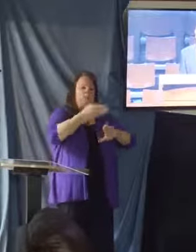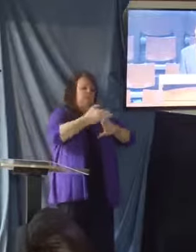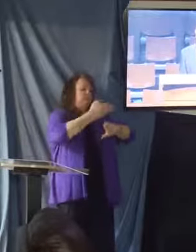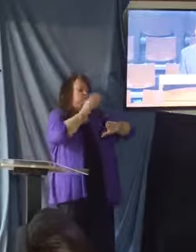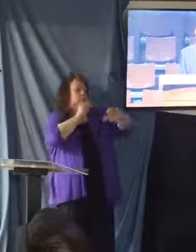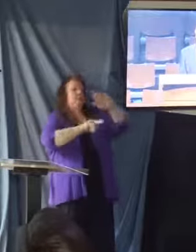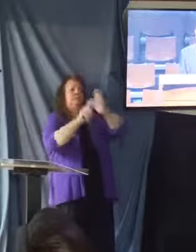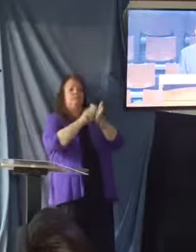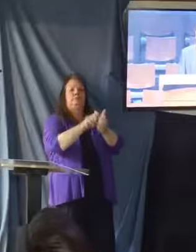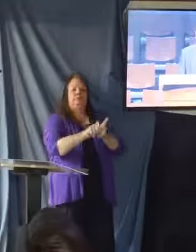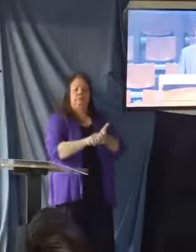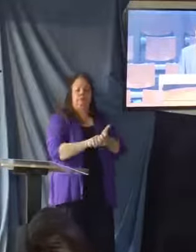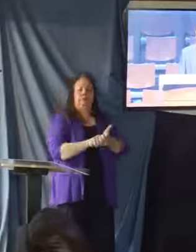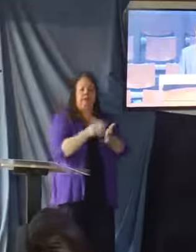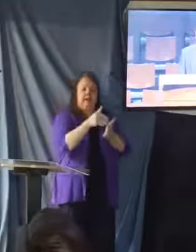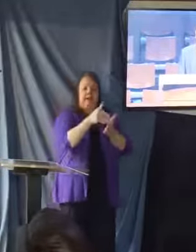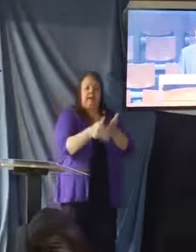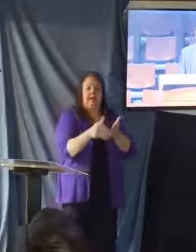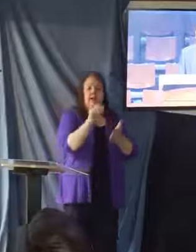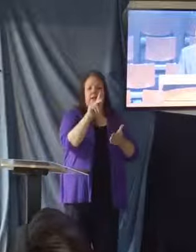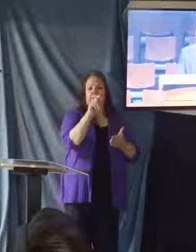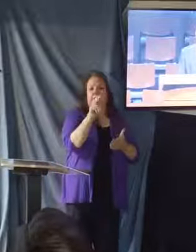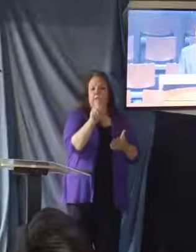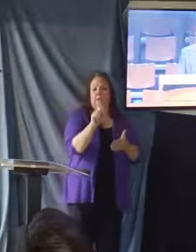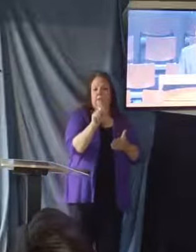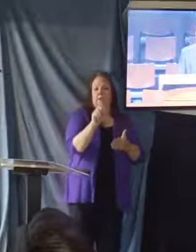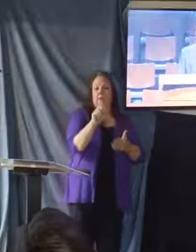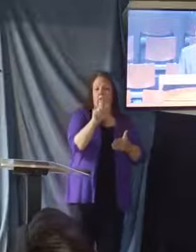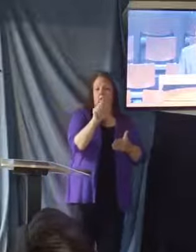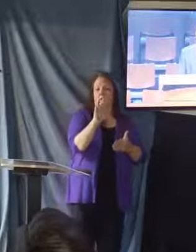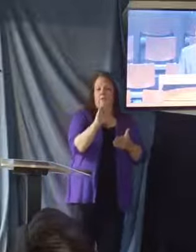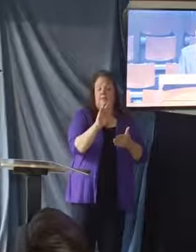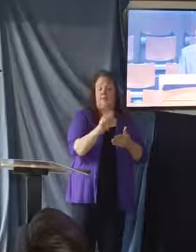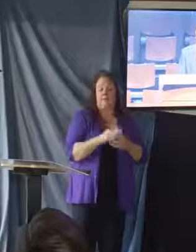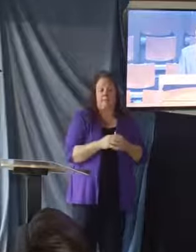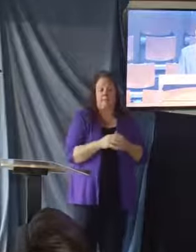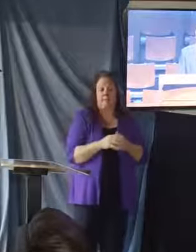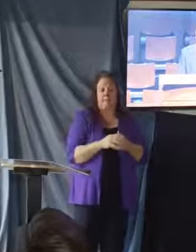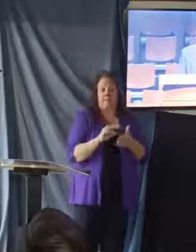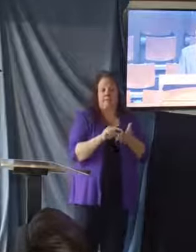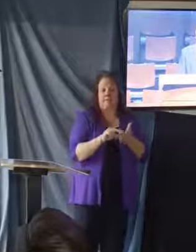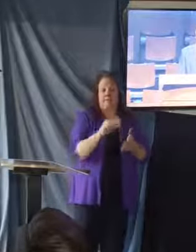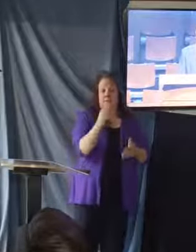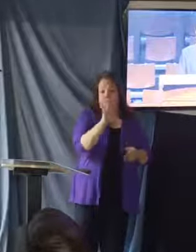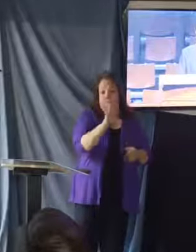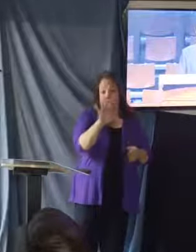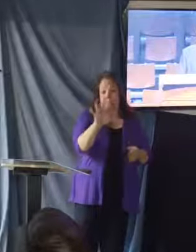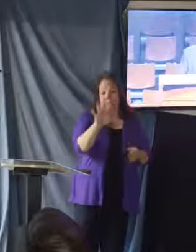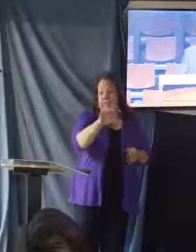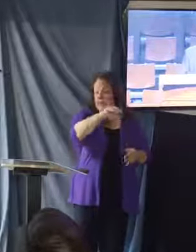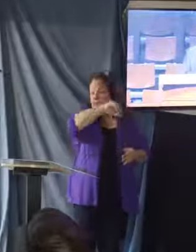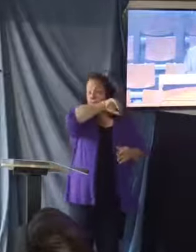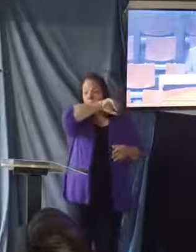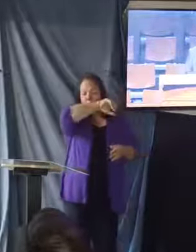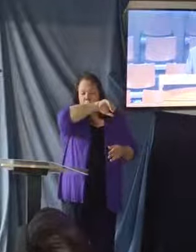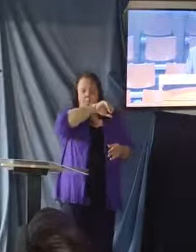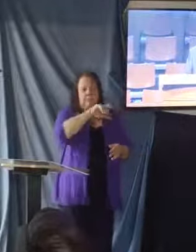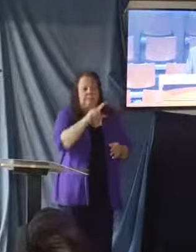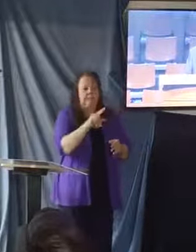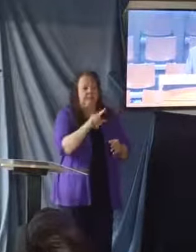Scripture. We read at the end of the Gospel of Luke 24, chapter 24, beginning with verse 45. Then